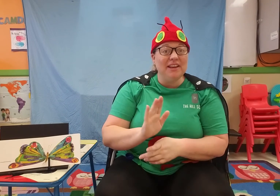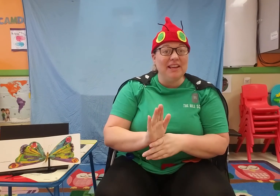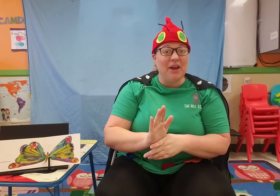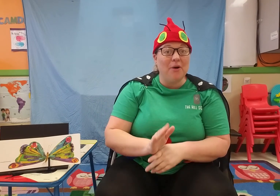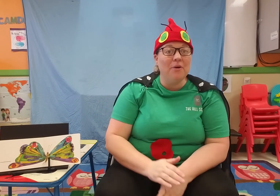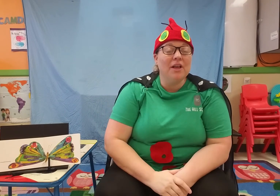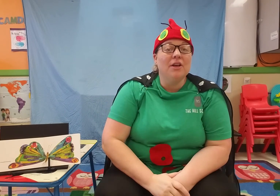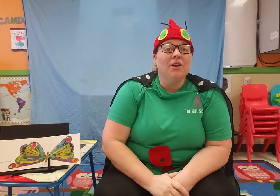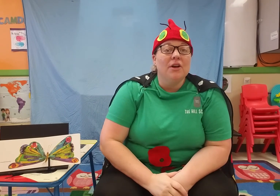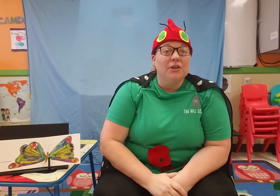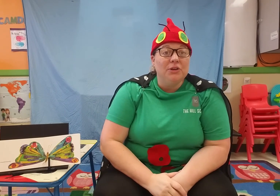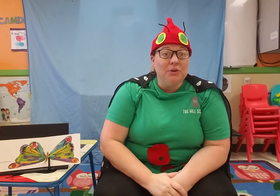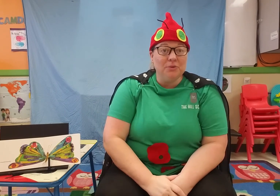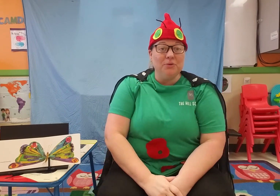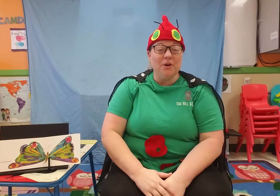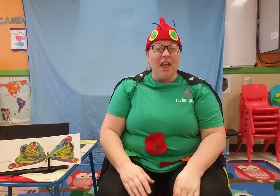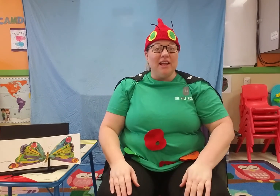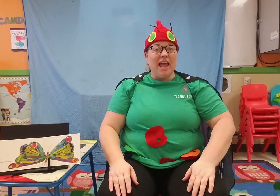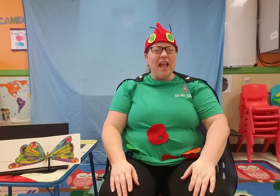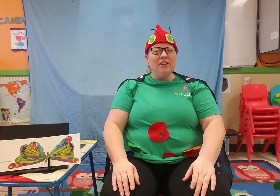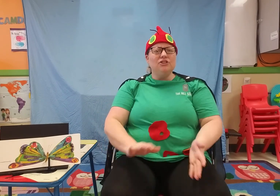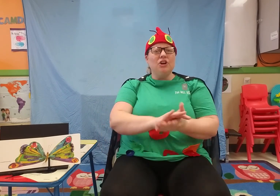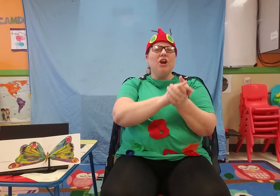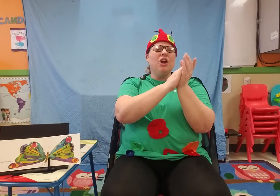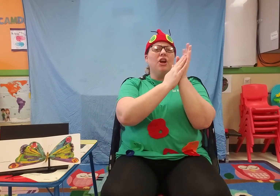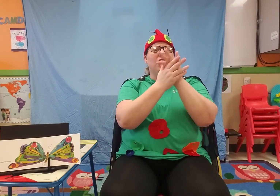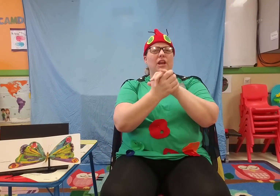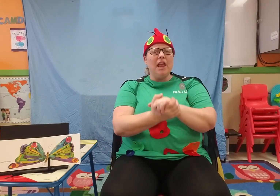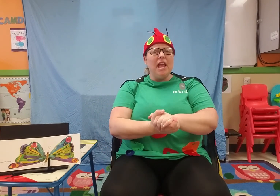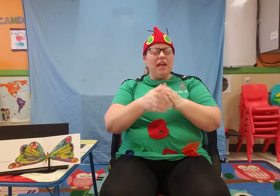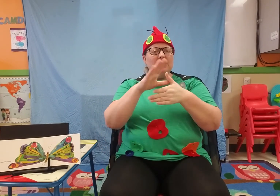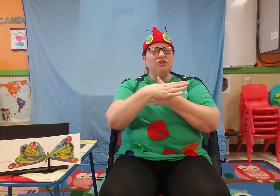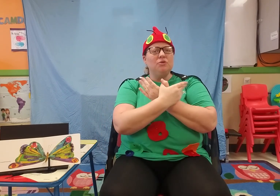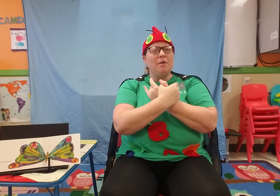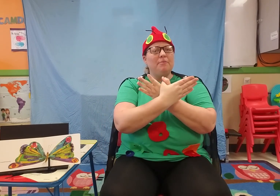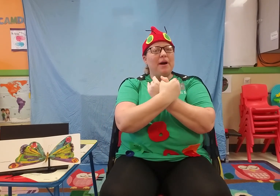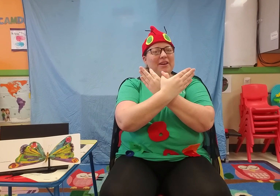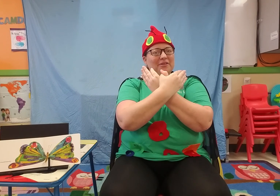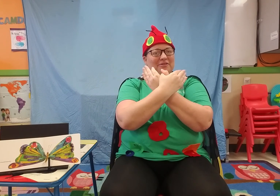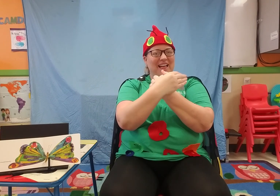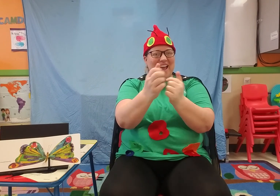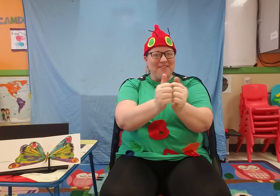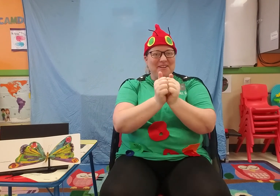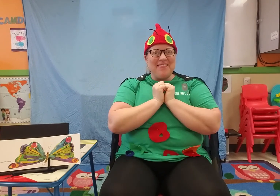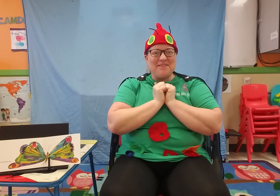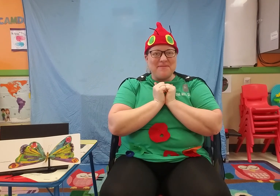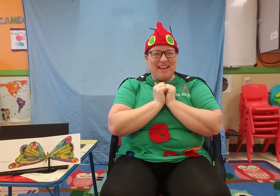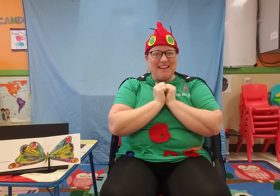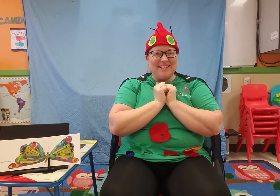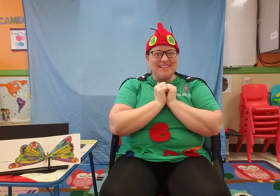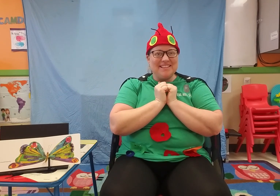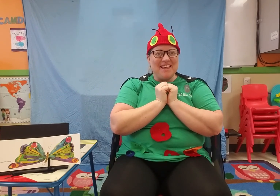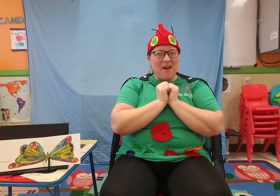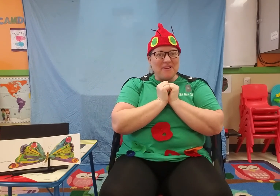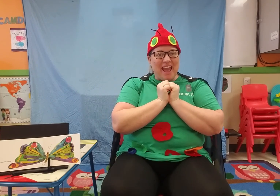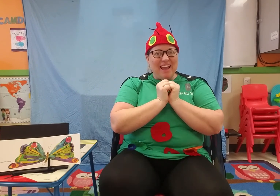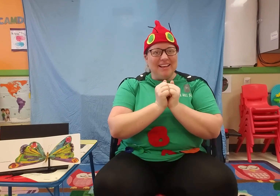video, you can turn into a butterfly with me. Okay?